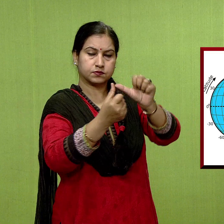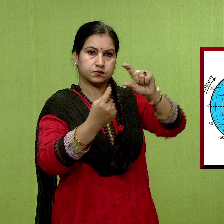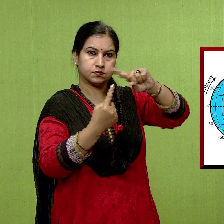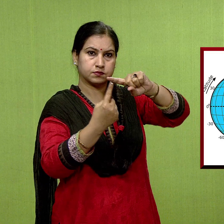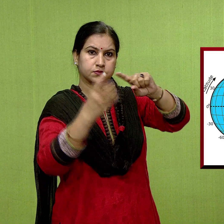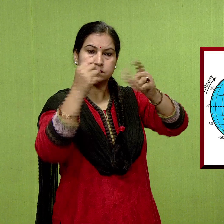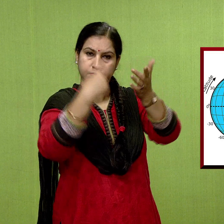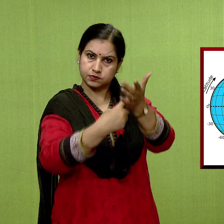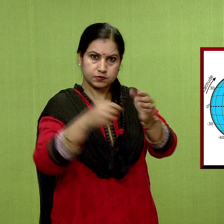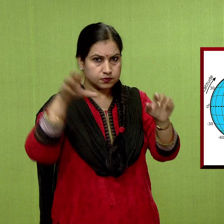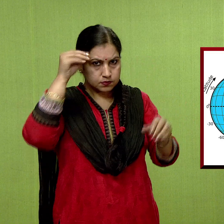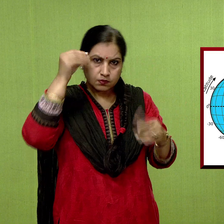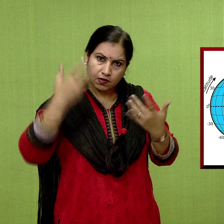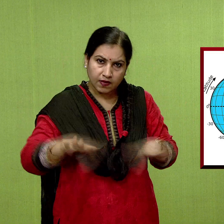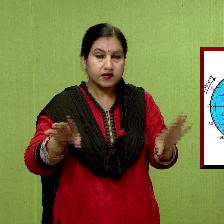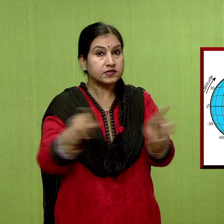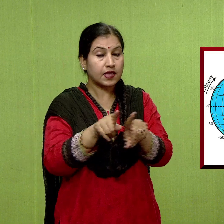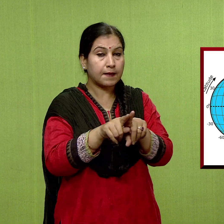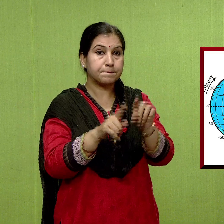Similarly, we have understood about the prime meridian.